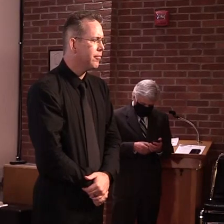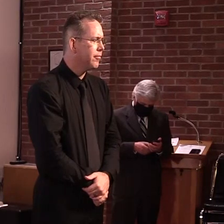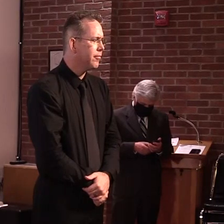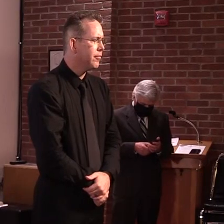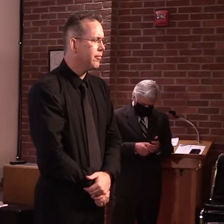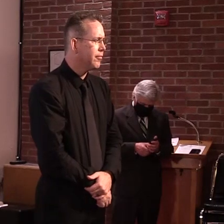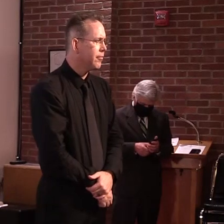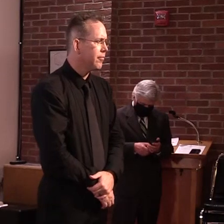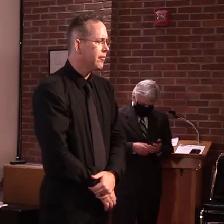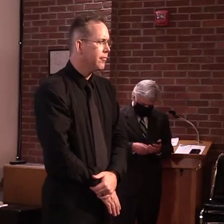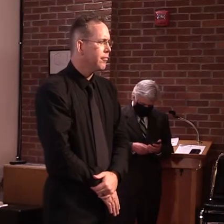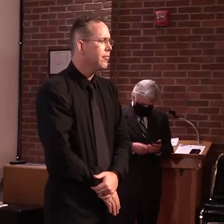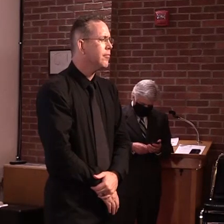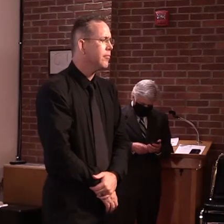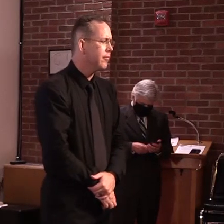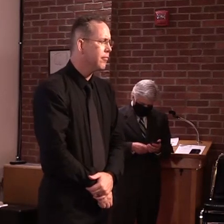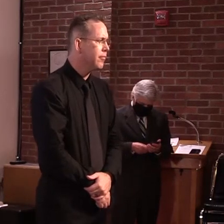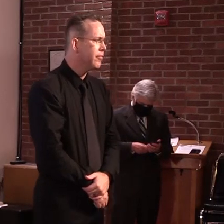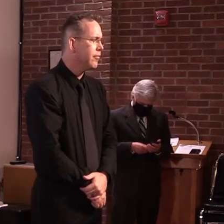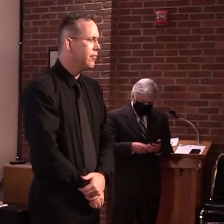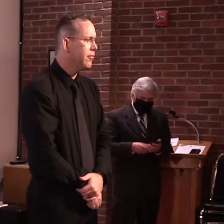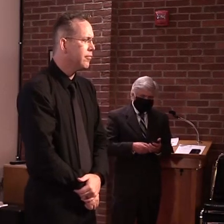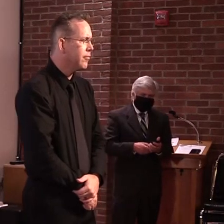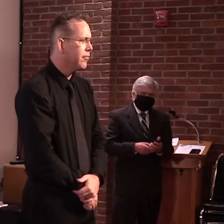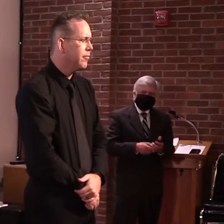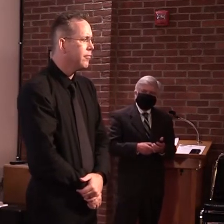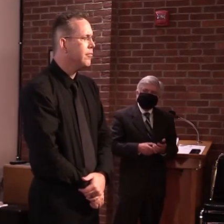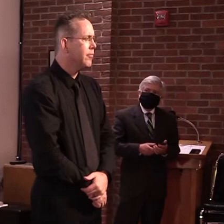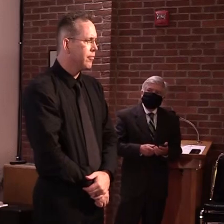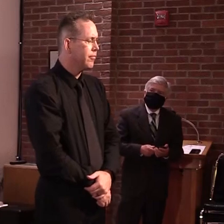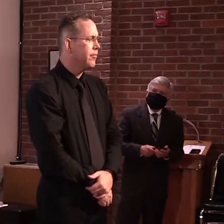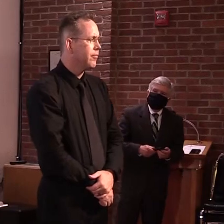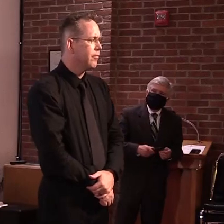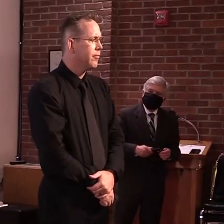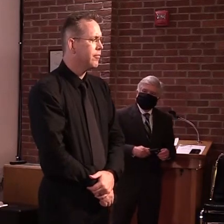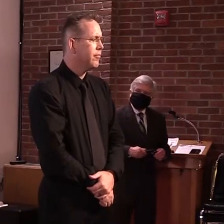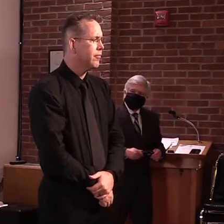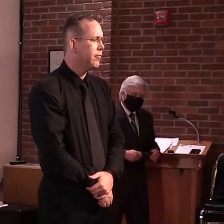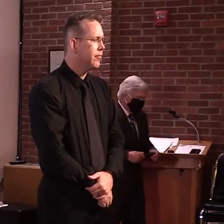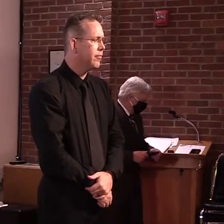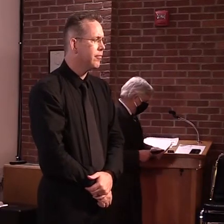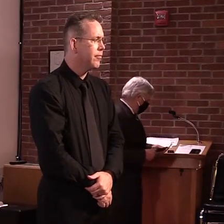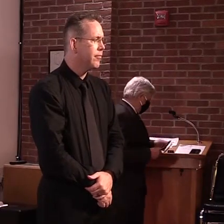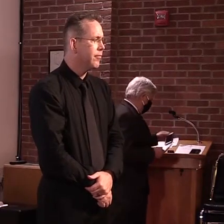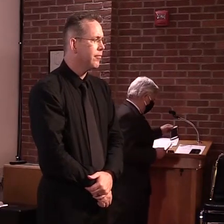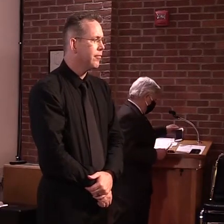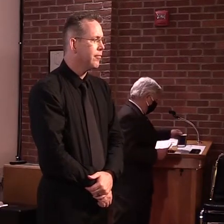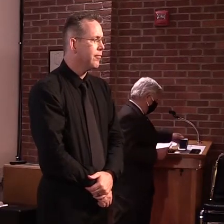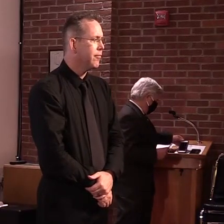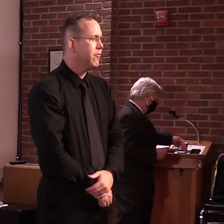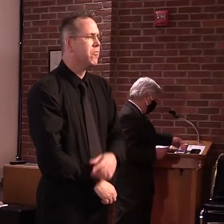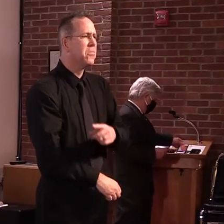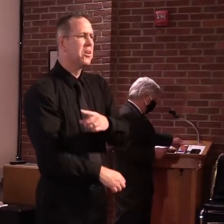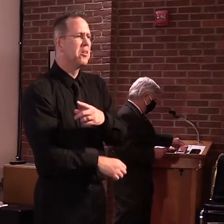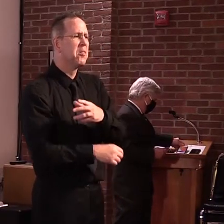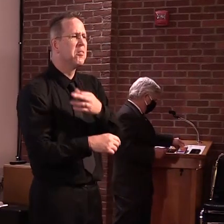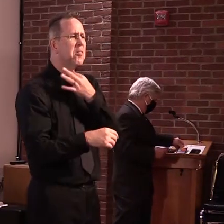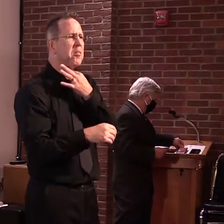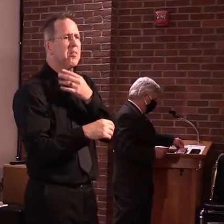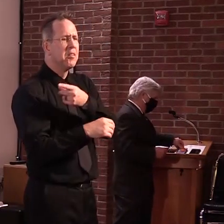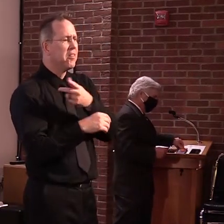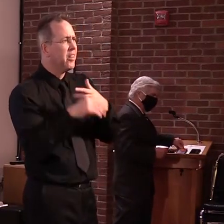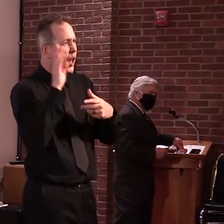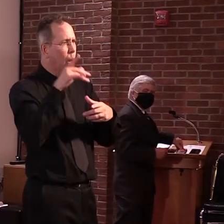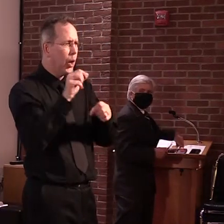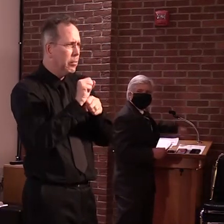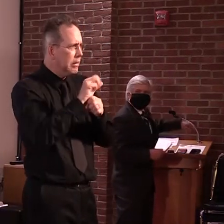Do you think you'll be able to take a few hours off and put number 14 on the racetrack that night? Yeah, and have a little fun. Yeah,